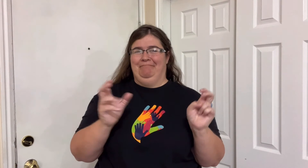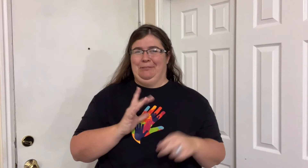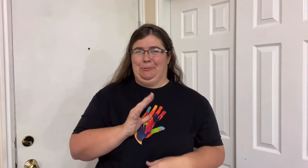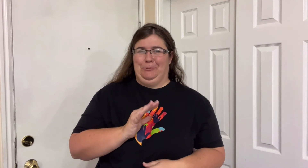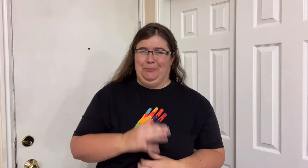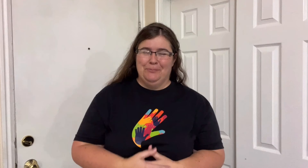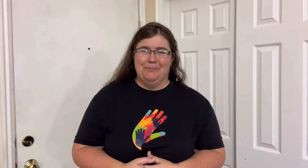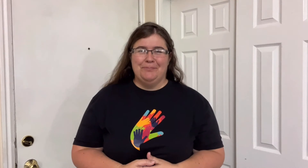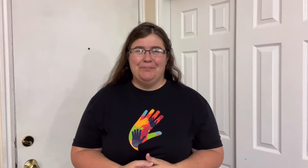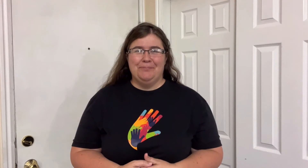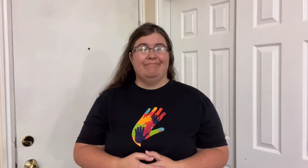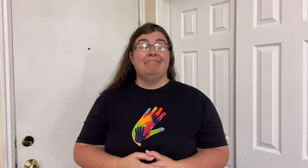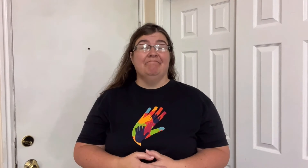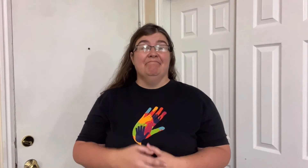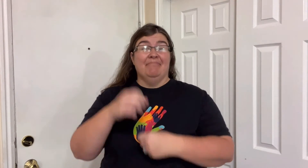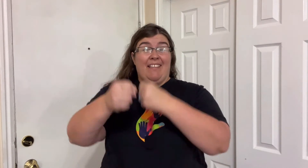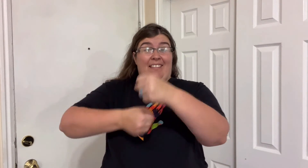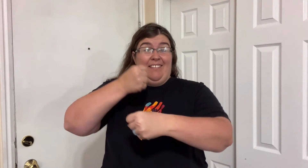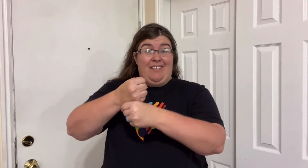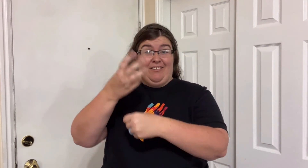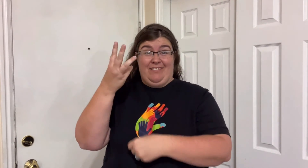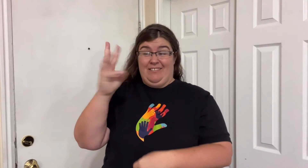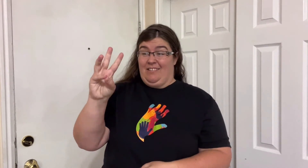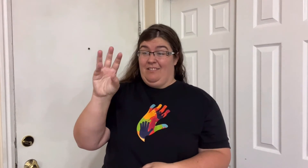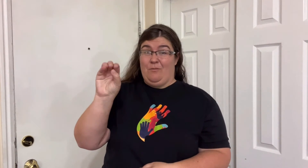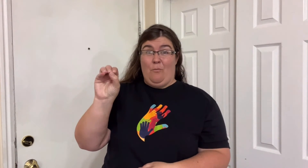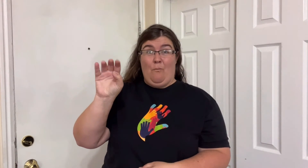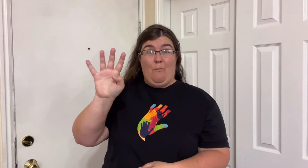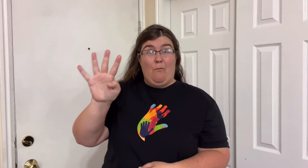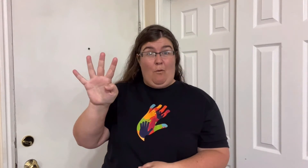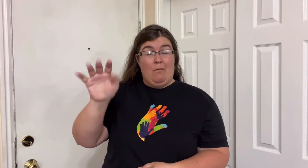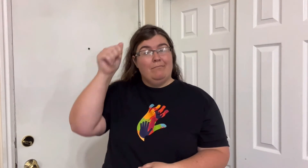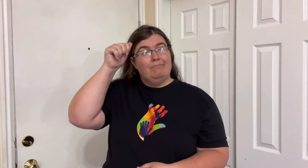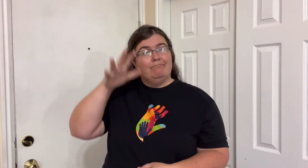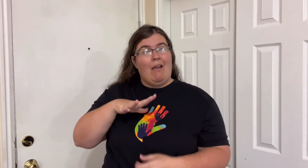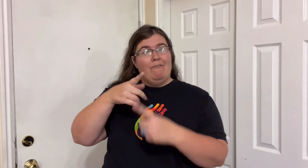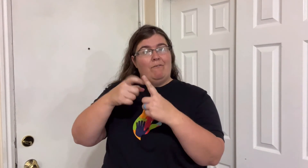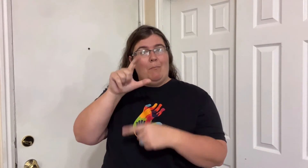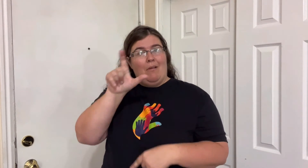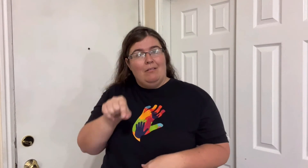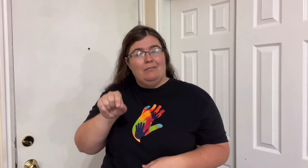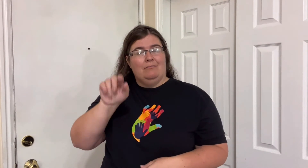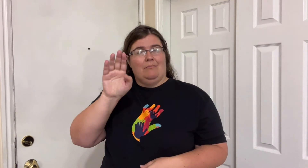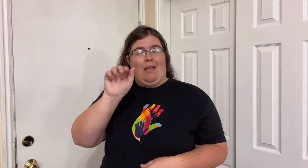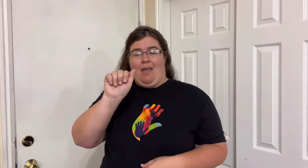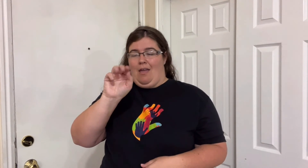just such a cool quote. In the year 1604, a Venetian ambassador from Italy,